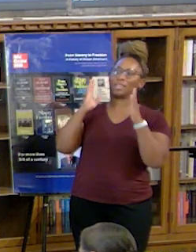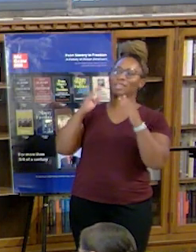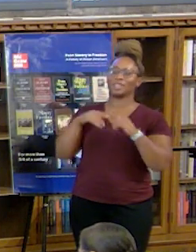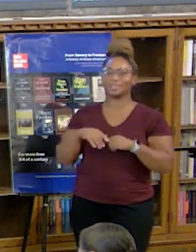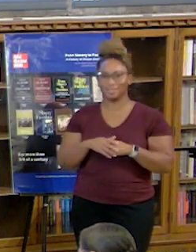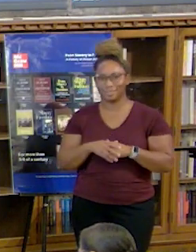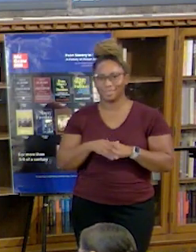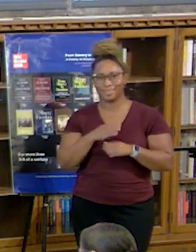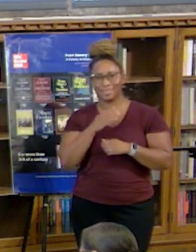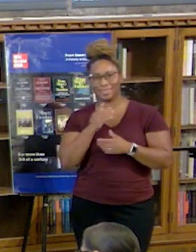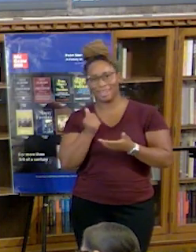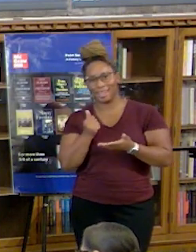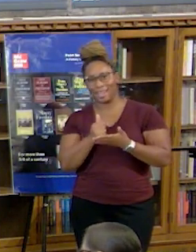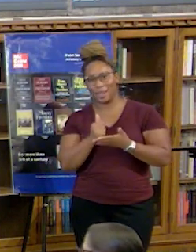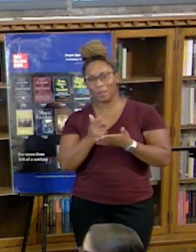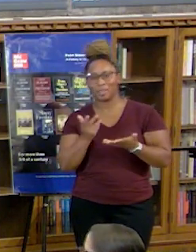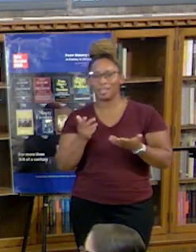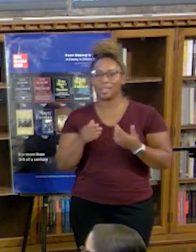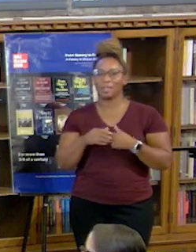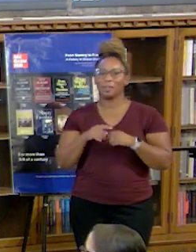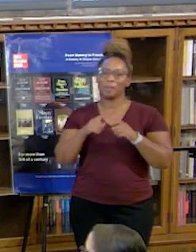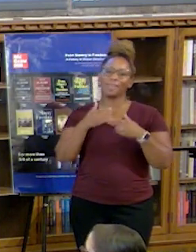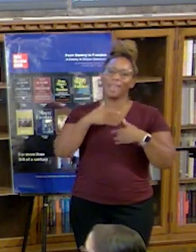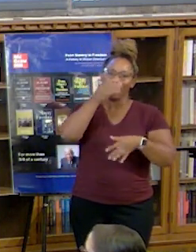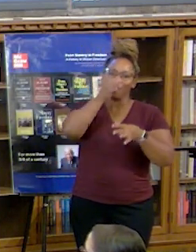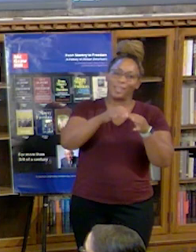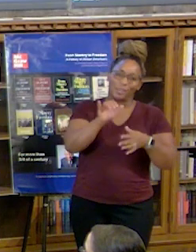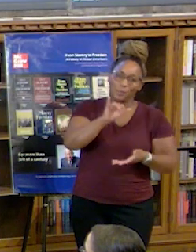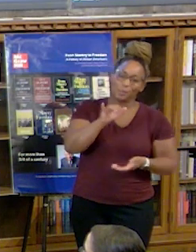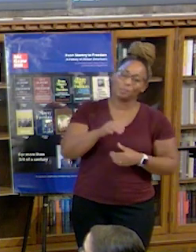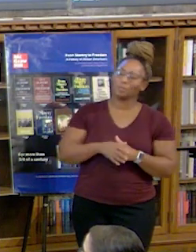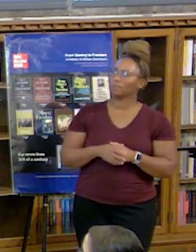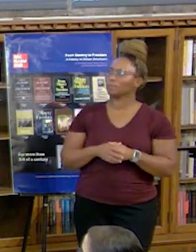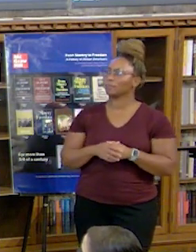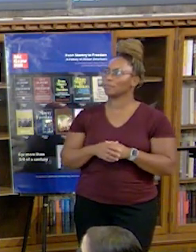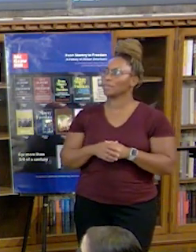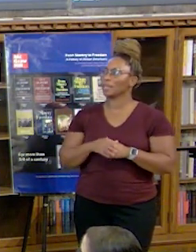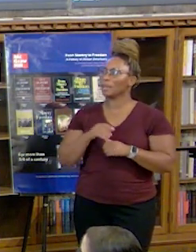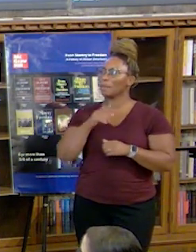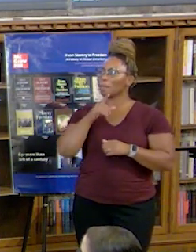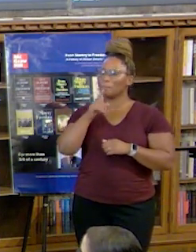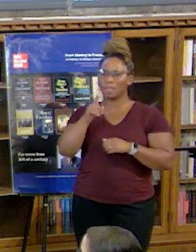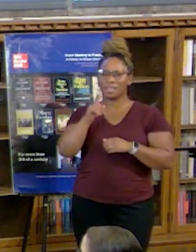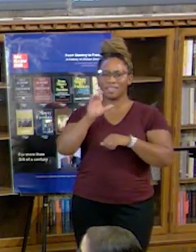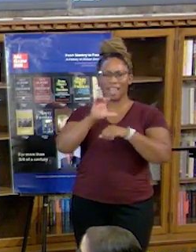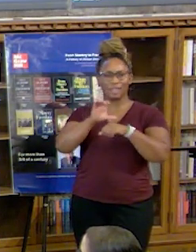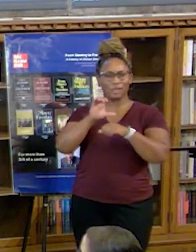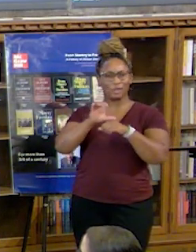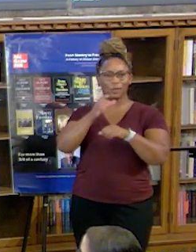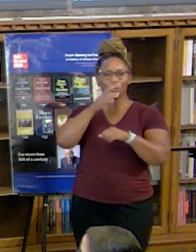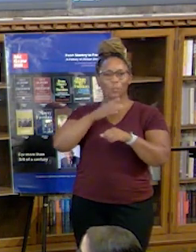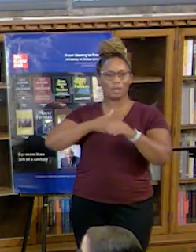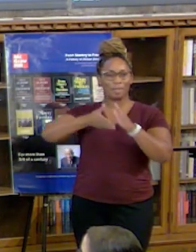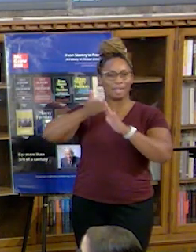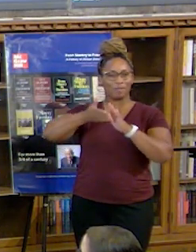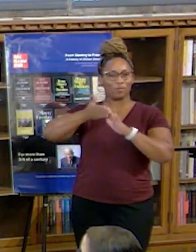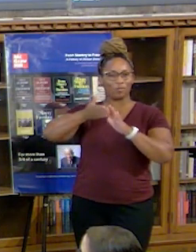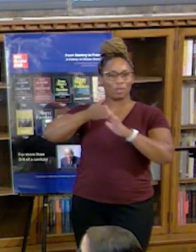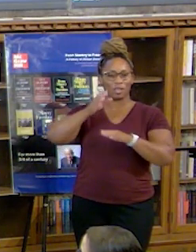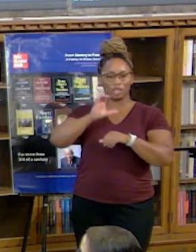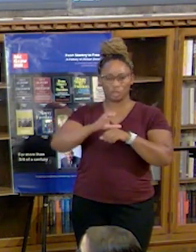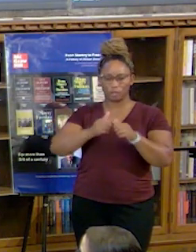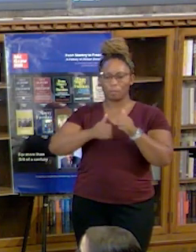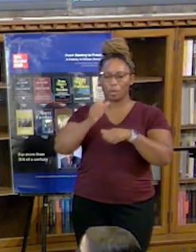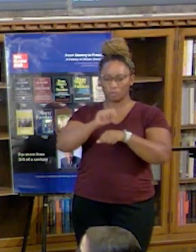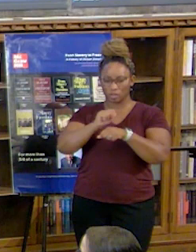service you know maybe also having some Faith um but that church was run by women right women who did most of the